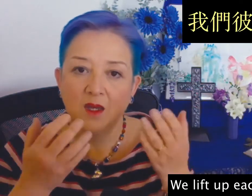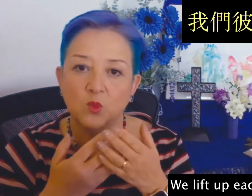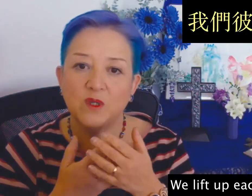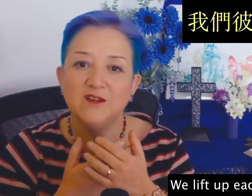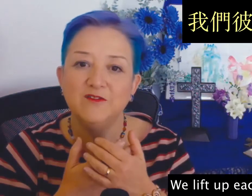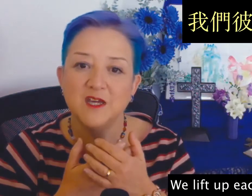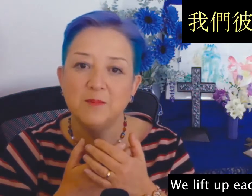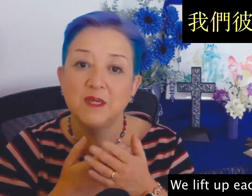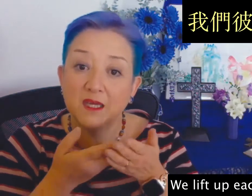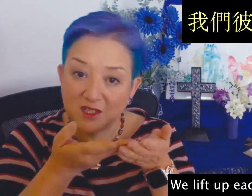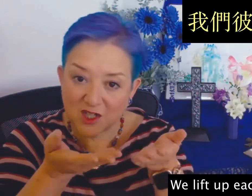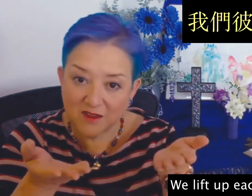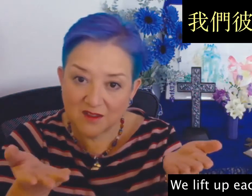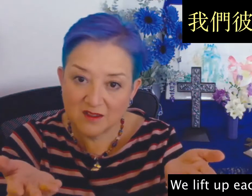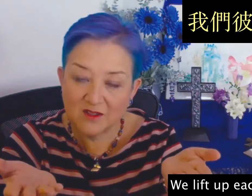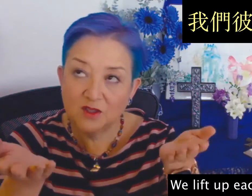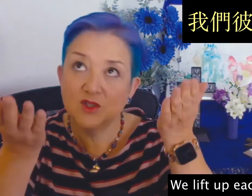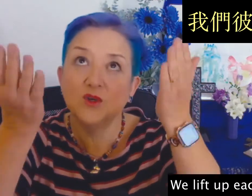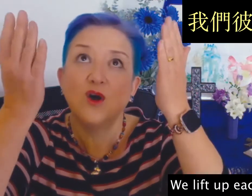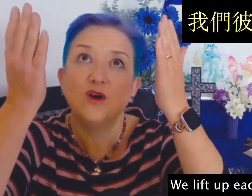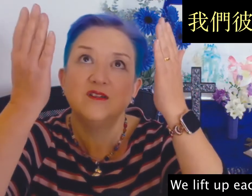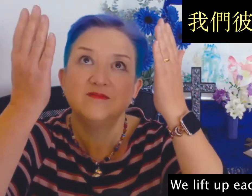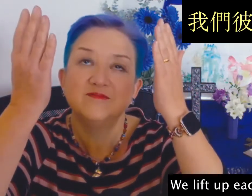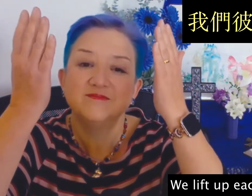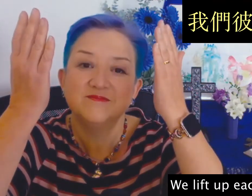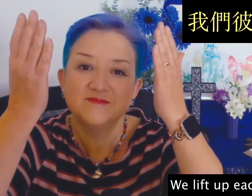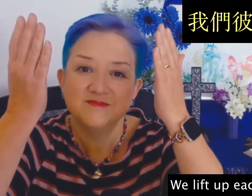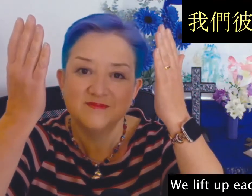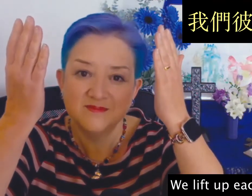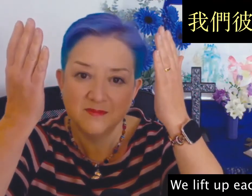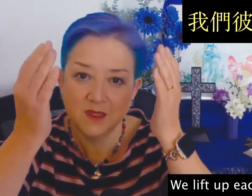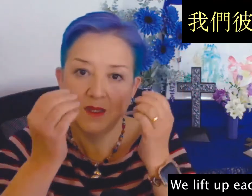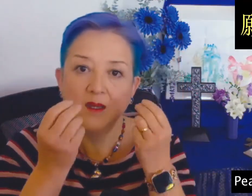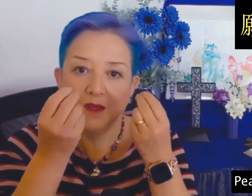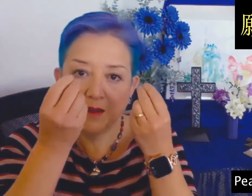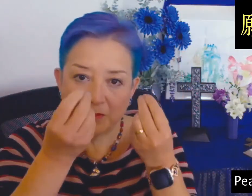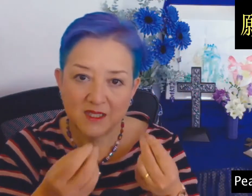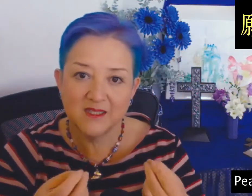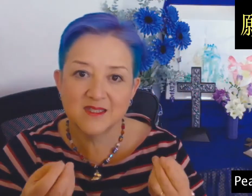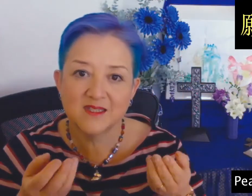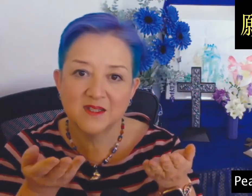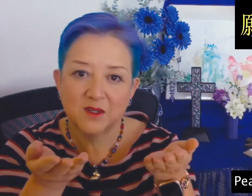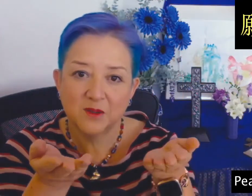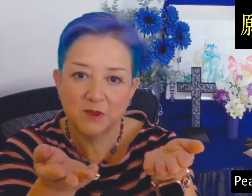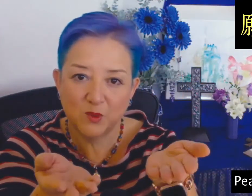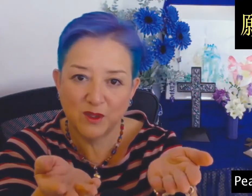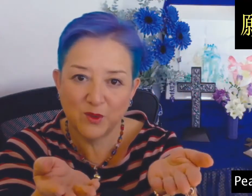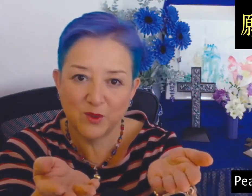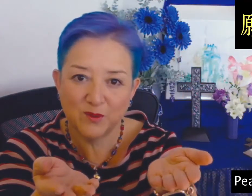We lift up each other to God. Peace be with you.